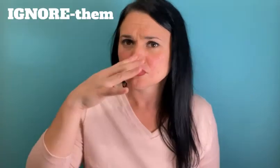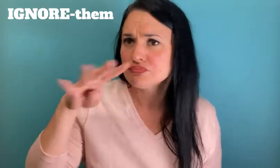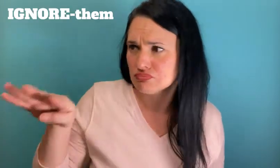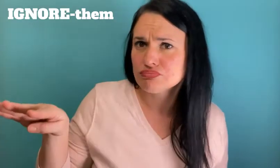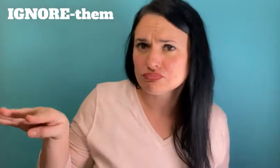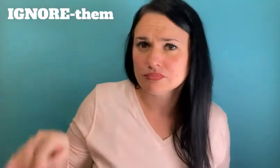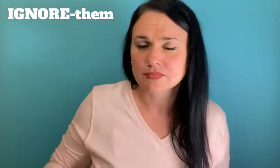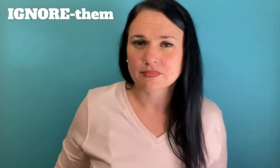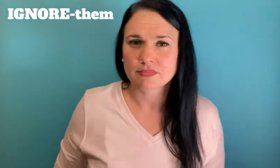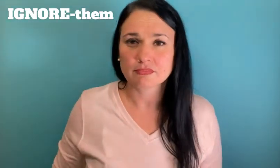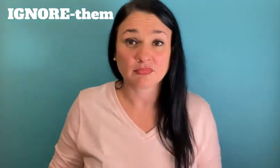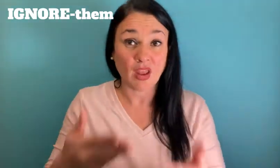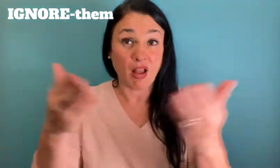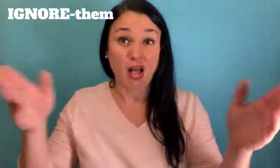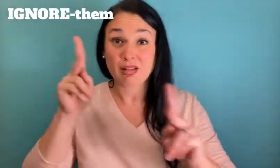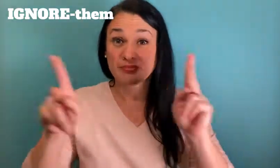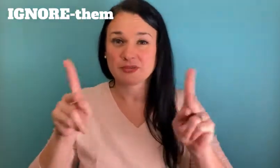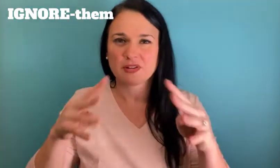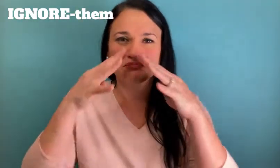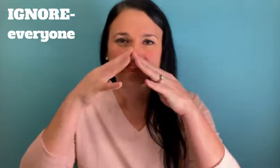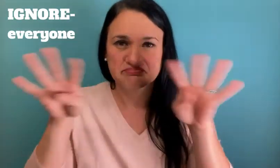Oh, ignore them, or hey, ignore everybody.